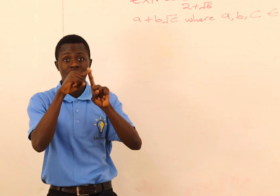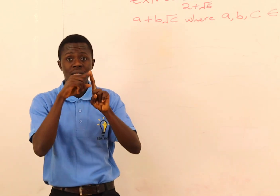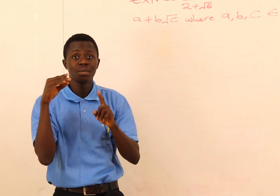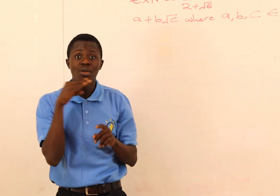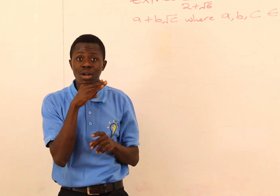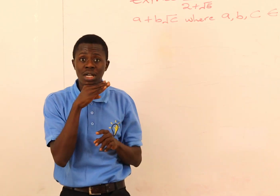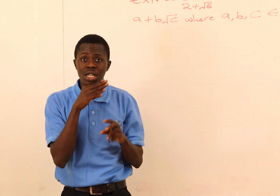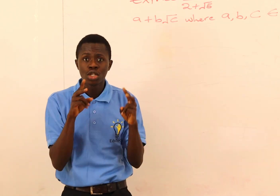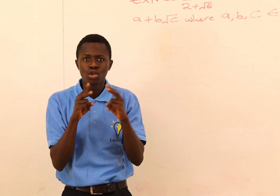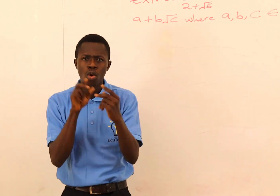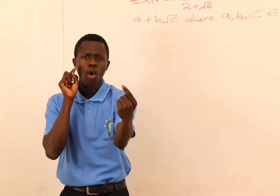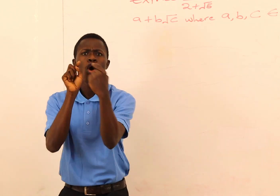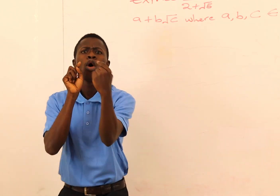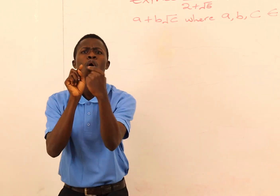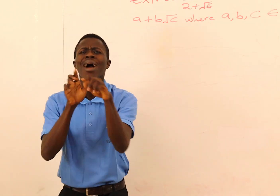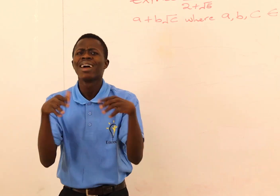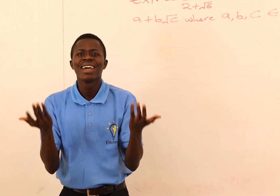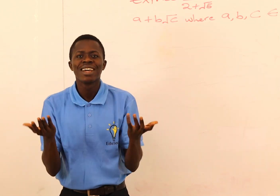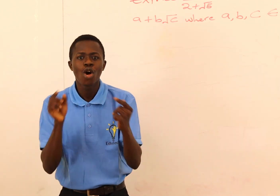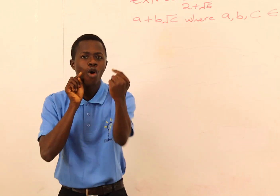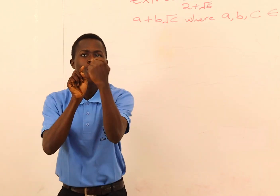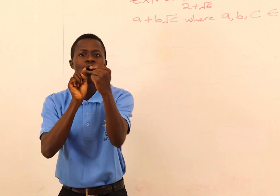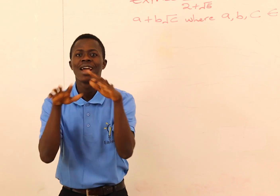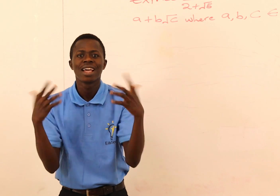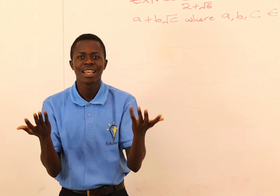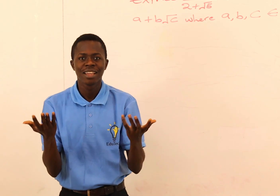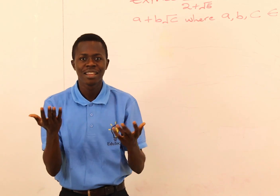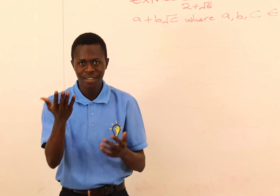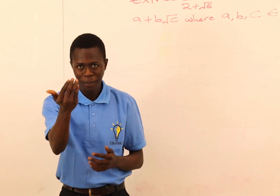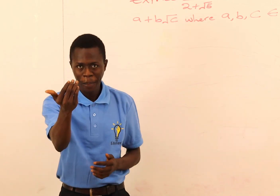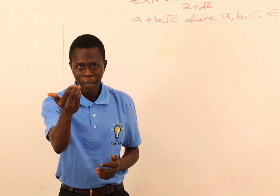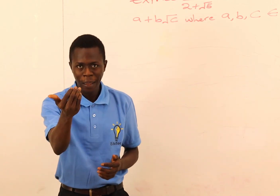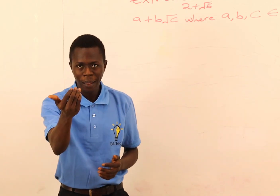So when we see positive or plus, what will be the conjugate?